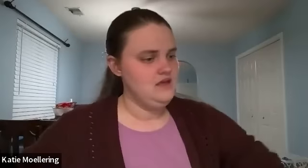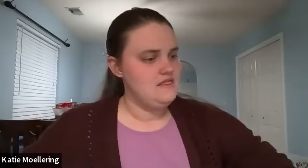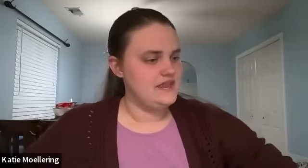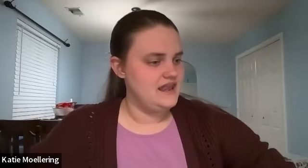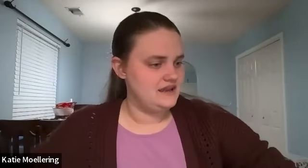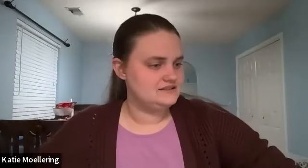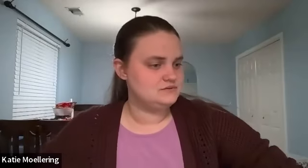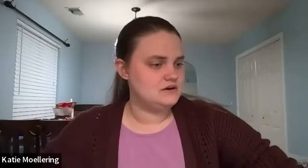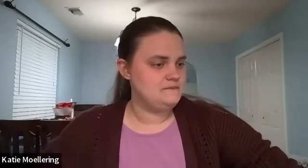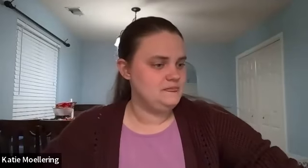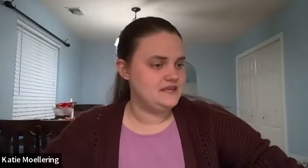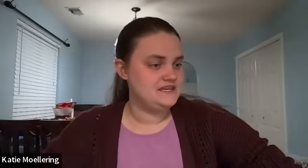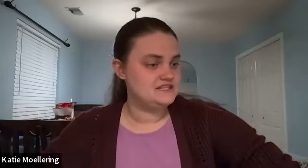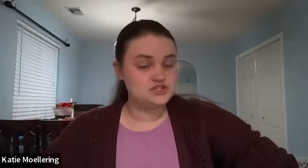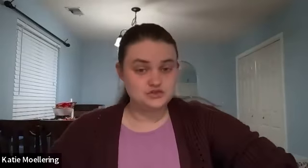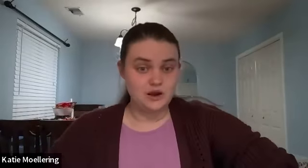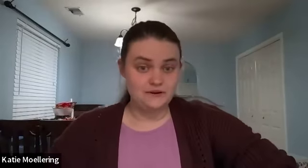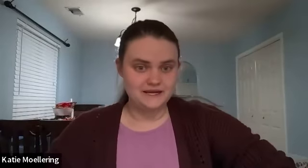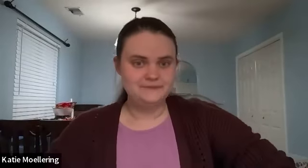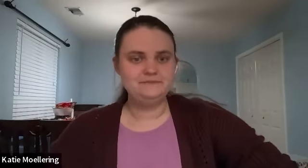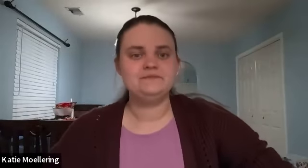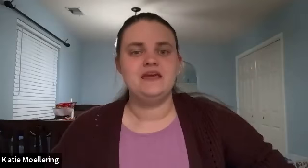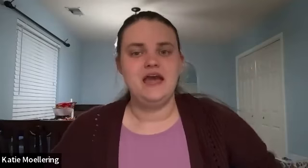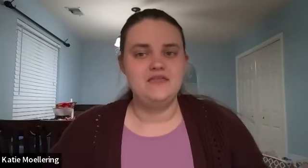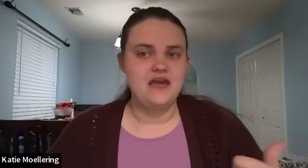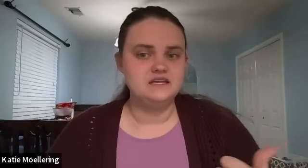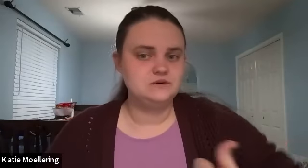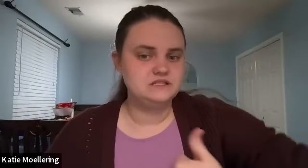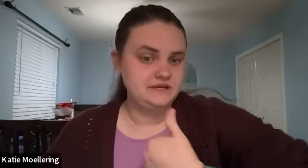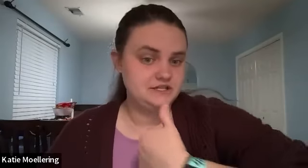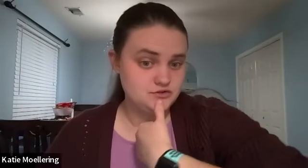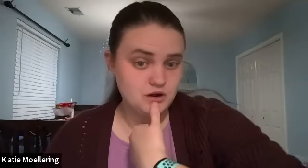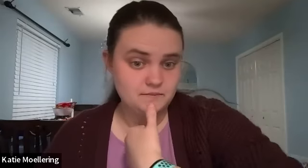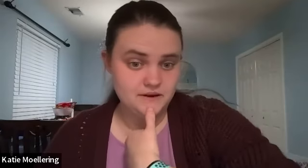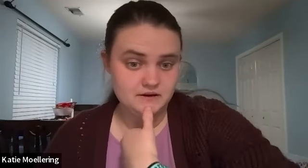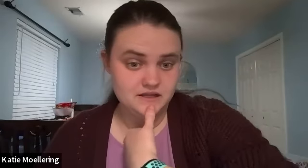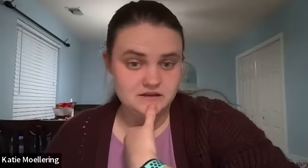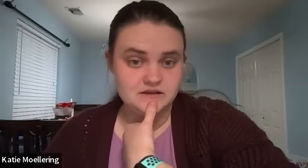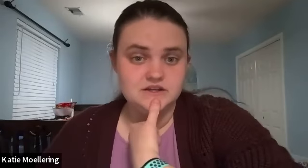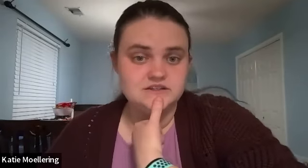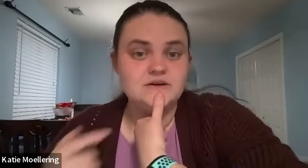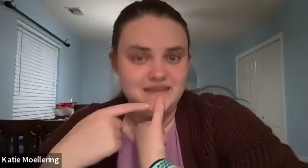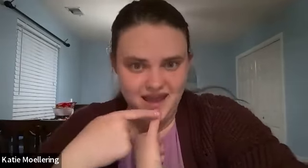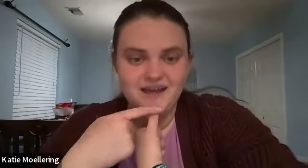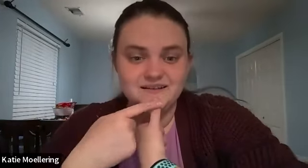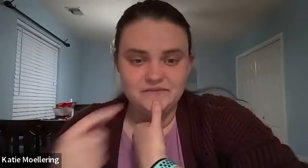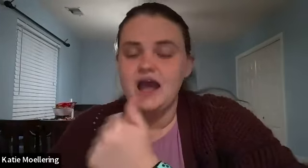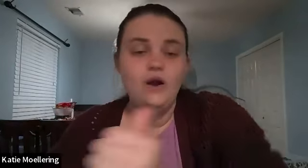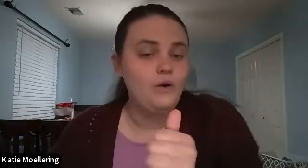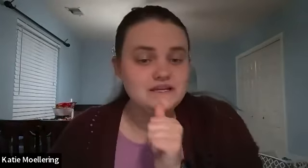The next one is strawberry, and that is going to be strawberry. So yeah, I always do